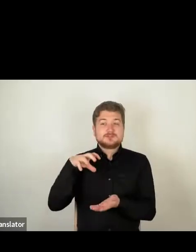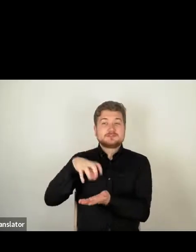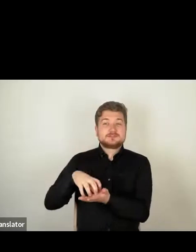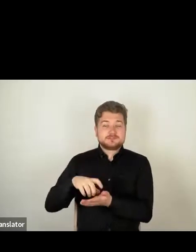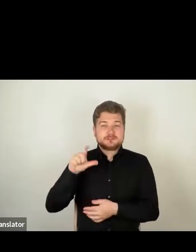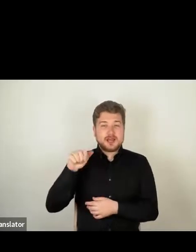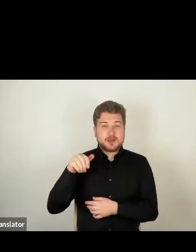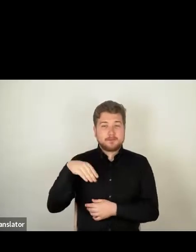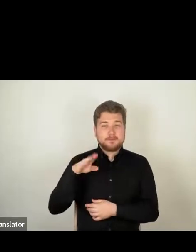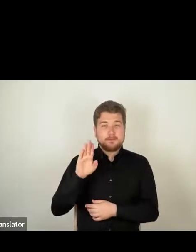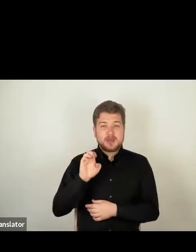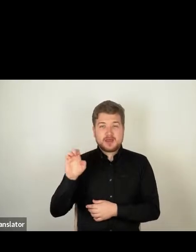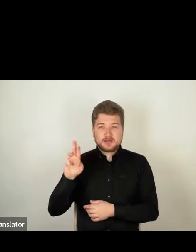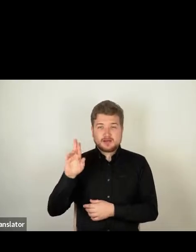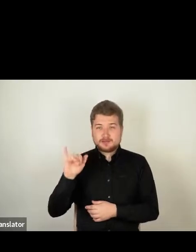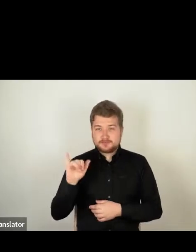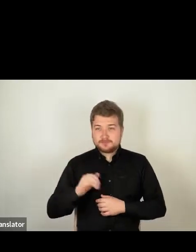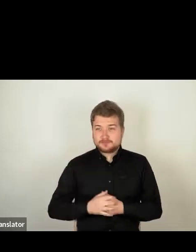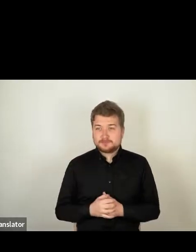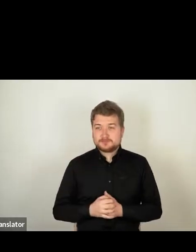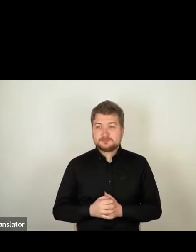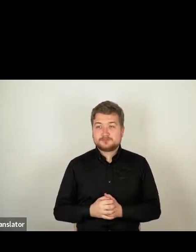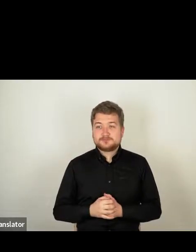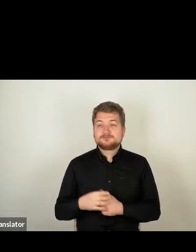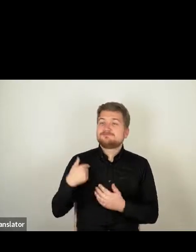Thank you so much, Sasha.